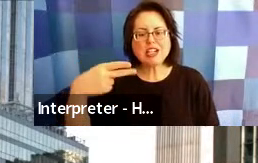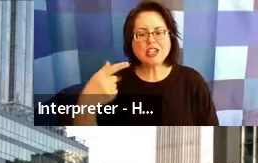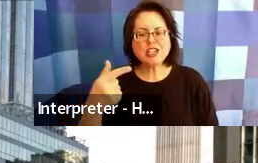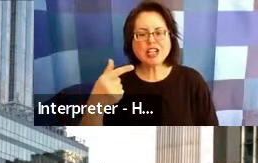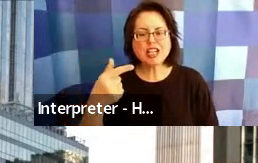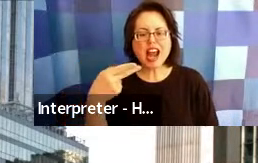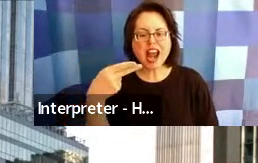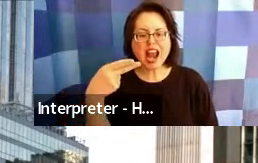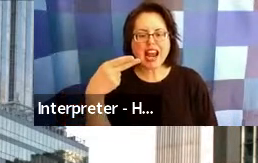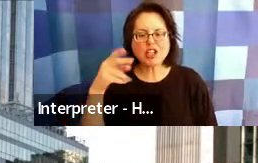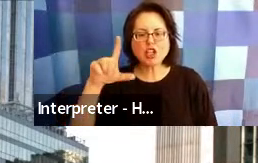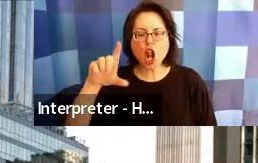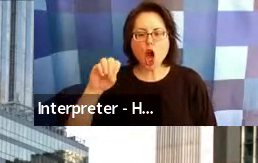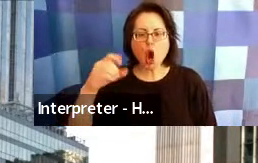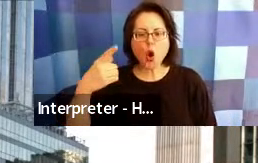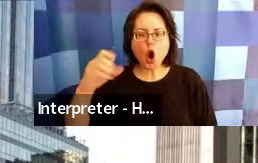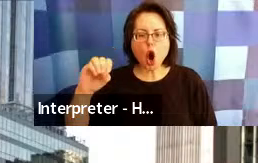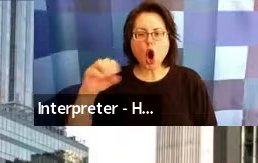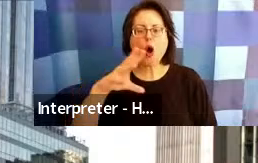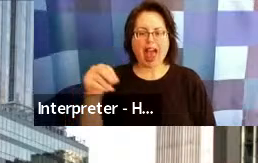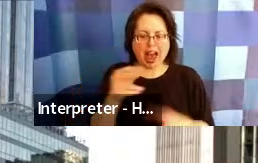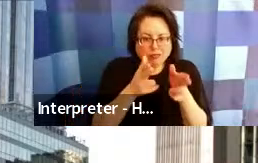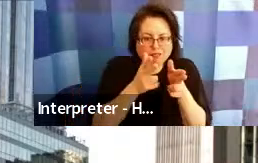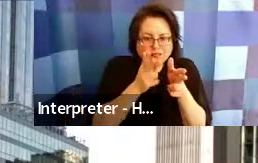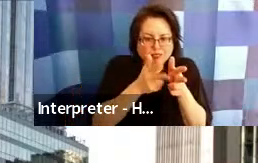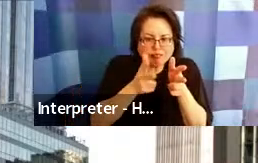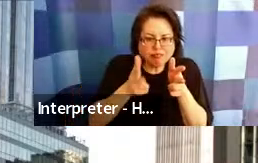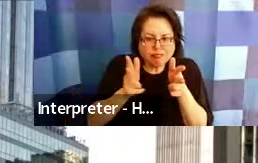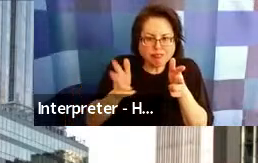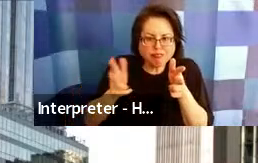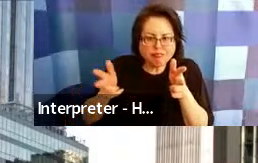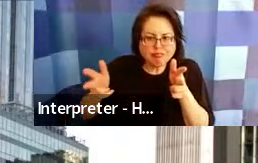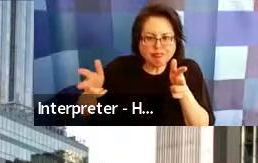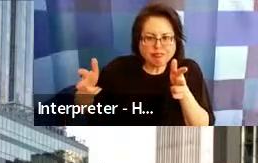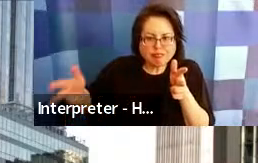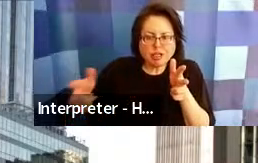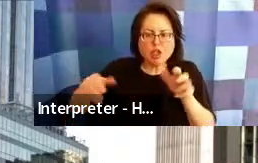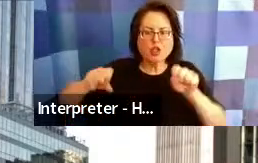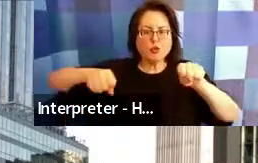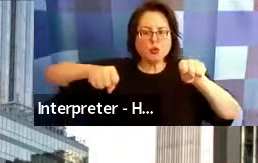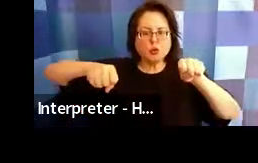as scooters that are parked in parking bays.